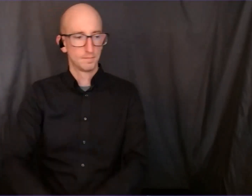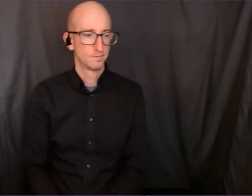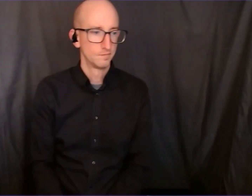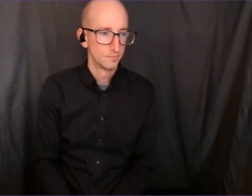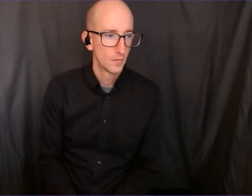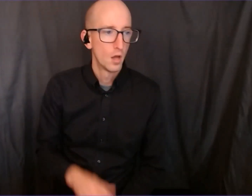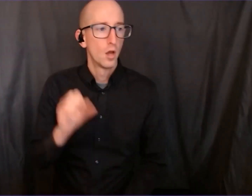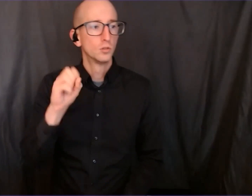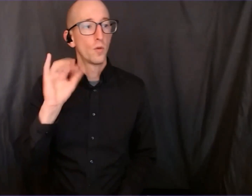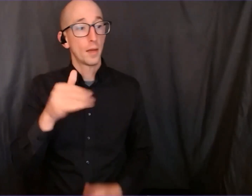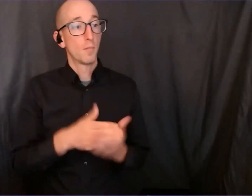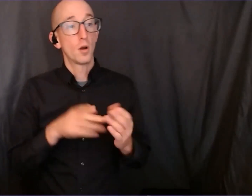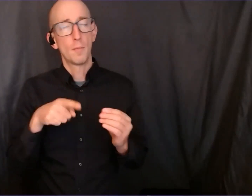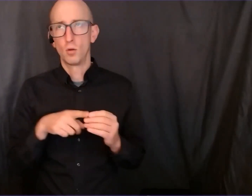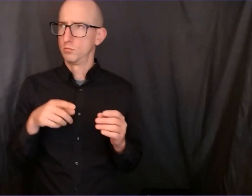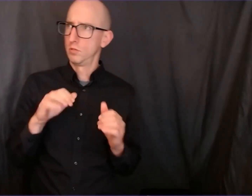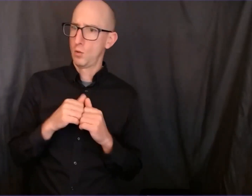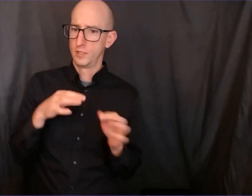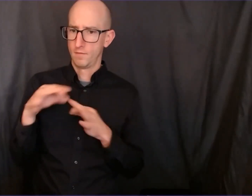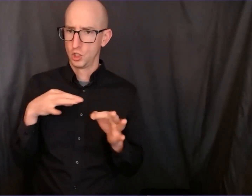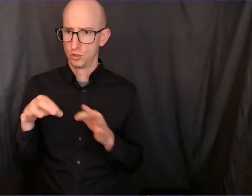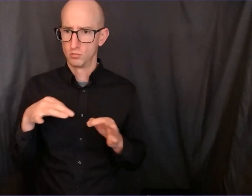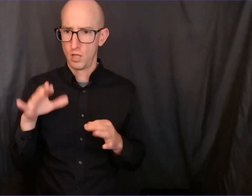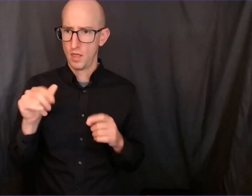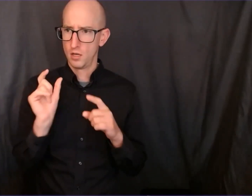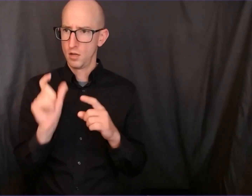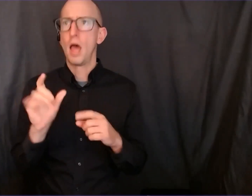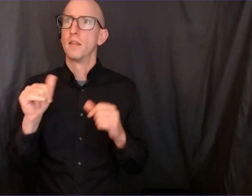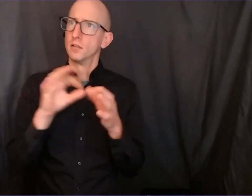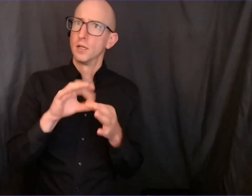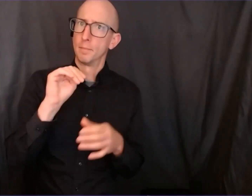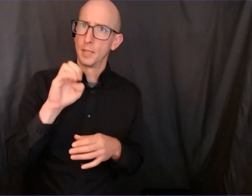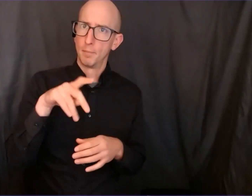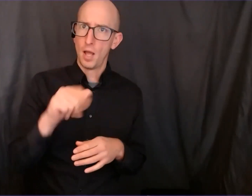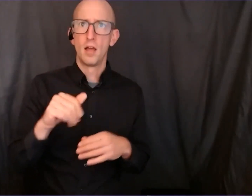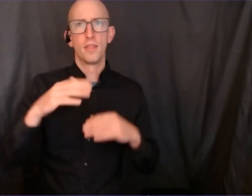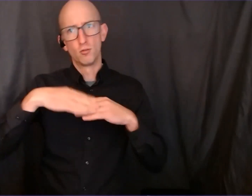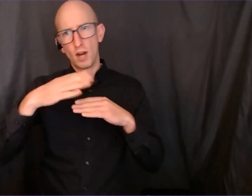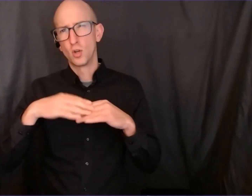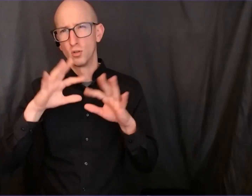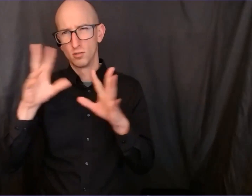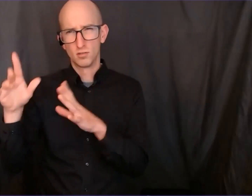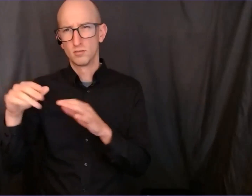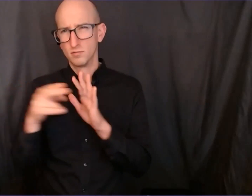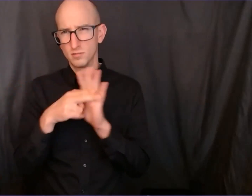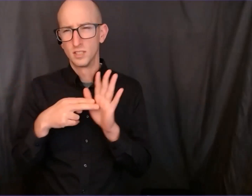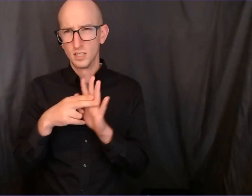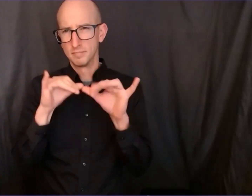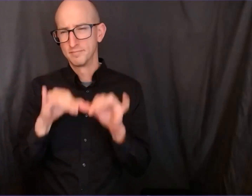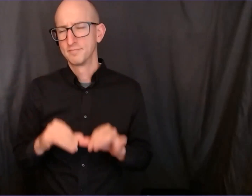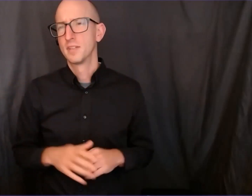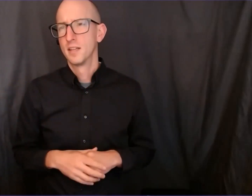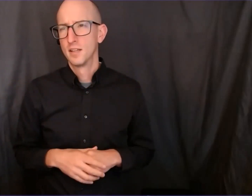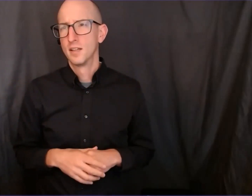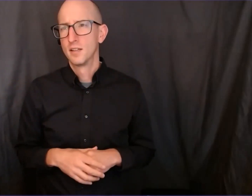around the definition, which I think gets to the question around MIPA and the threshold, can probably be